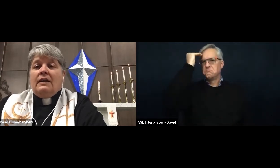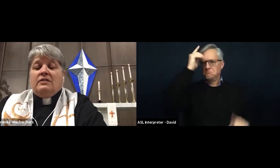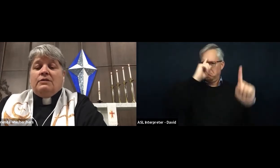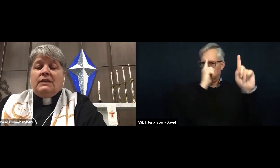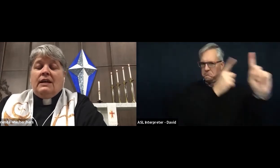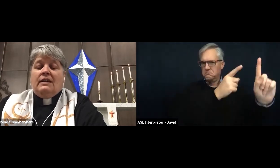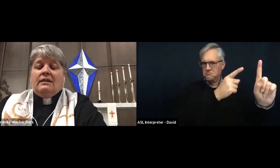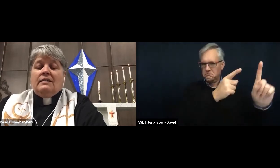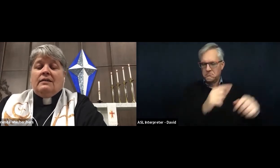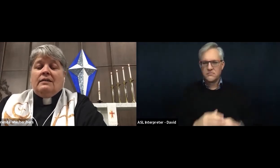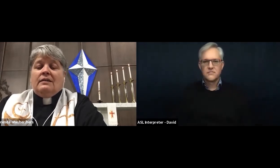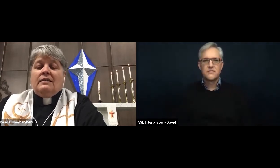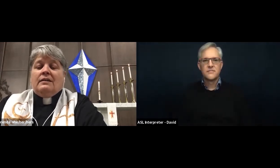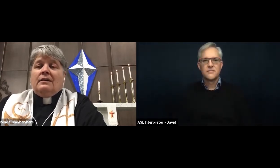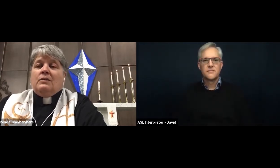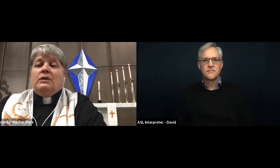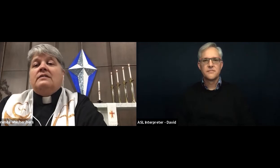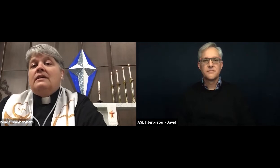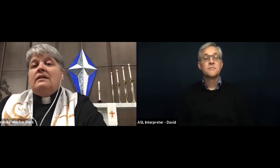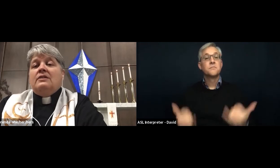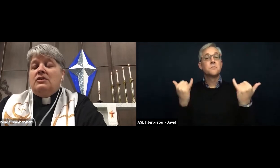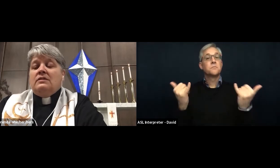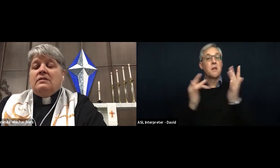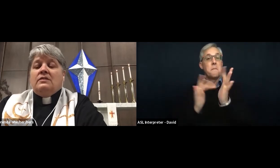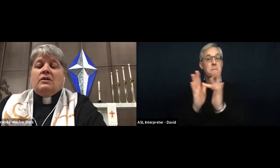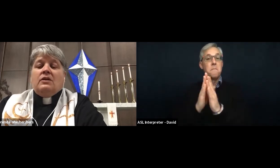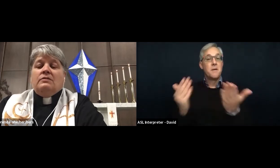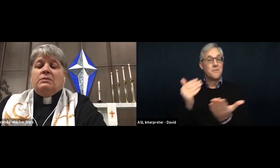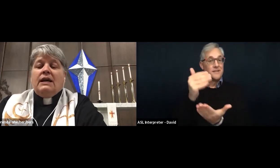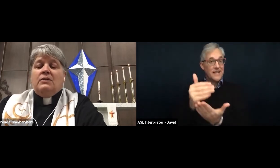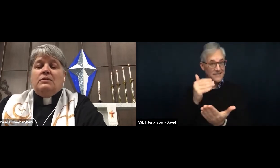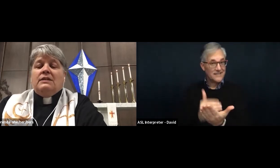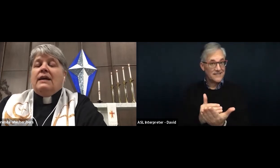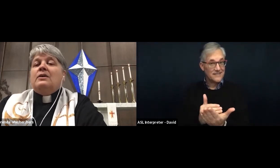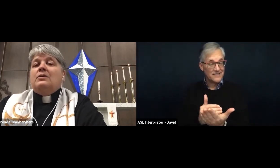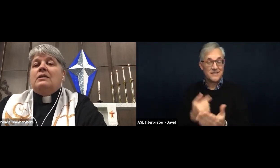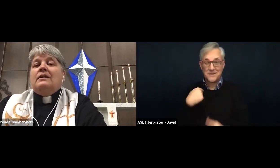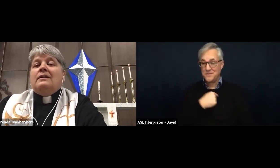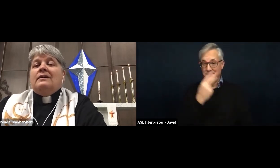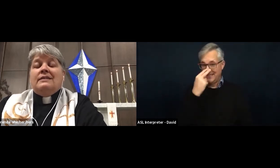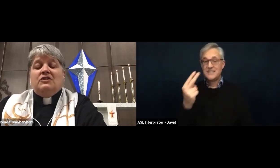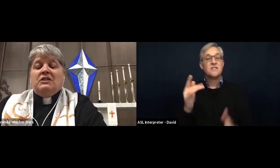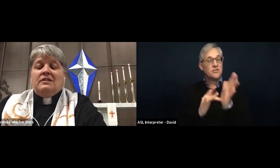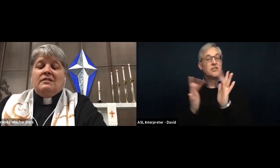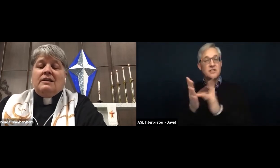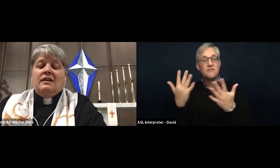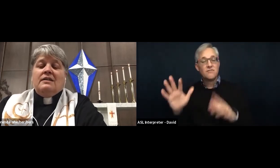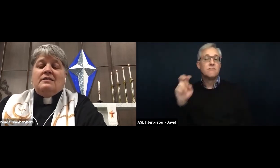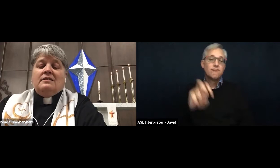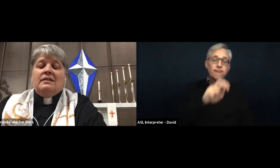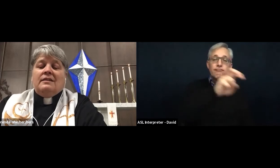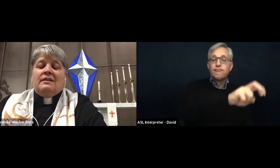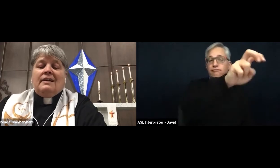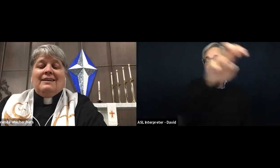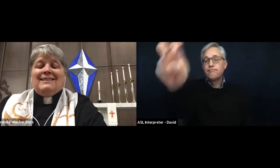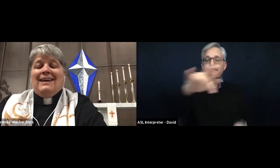In our lesson for today, we see that Jesus has gone from town to town, teaching in the